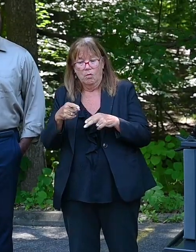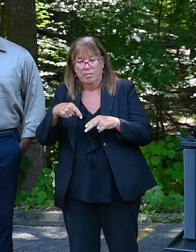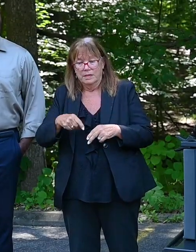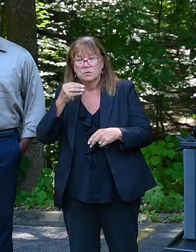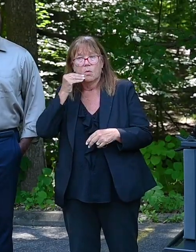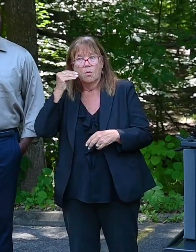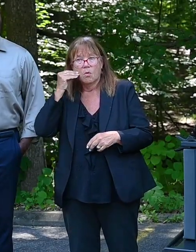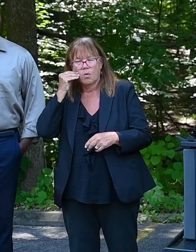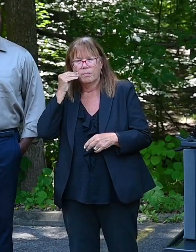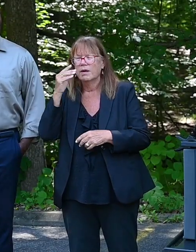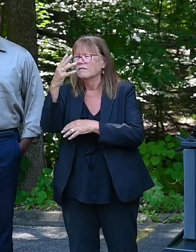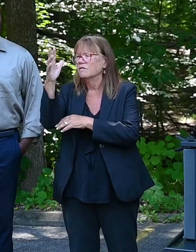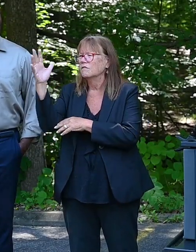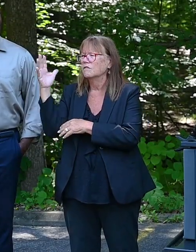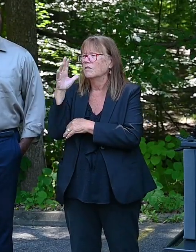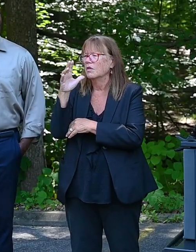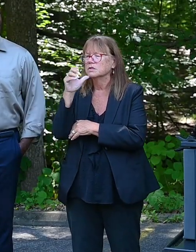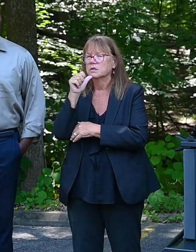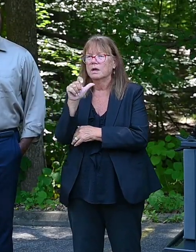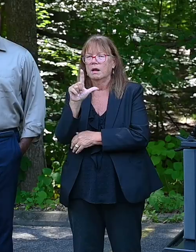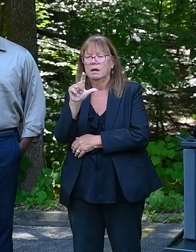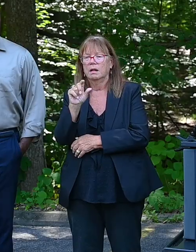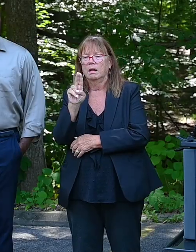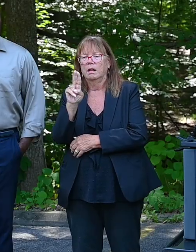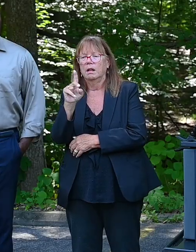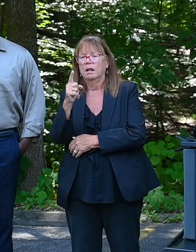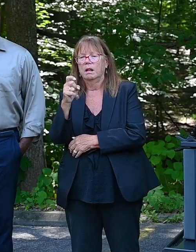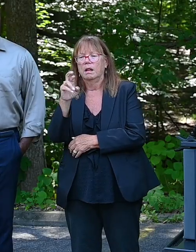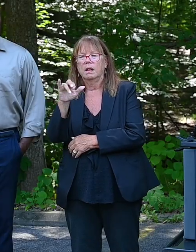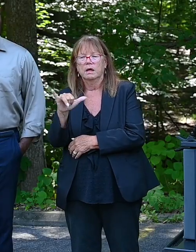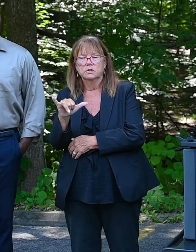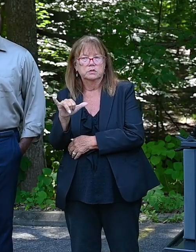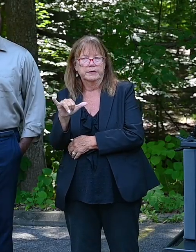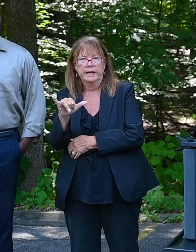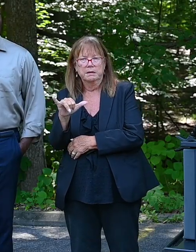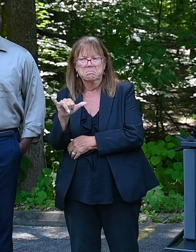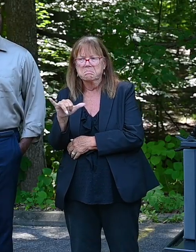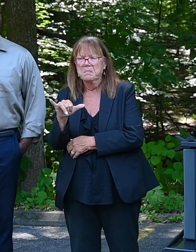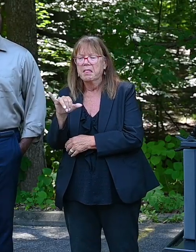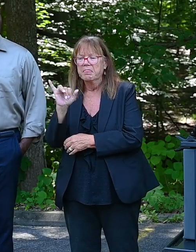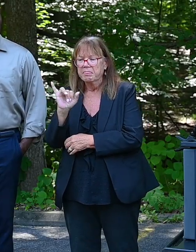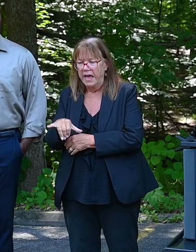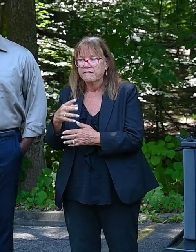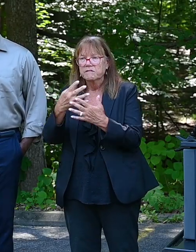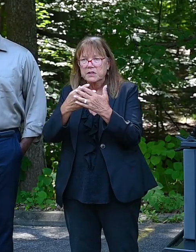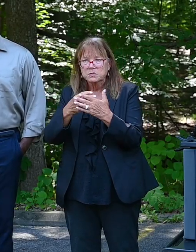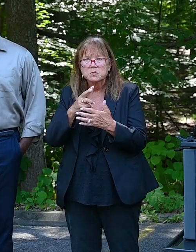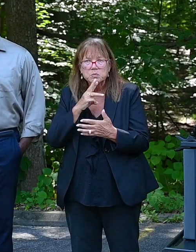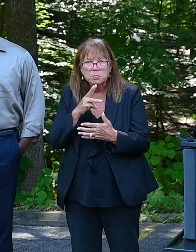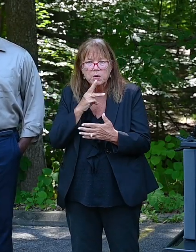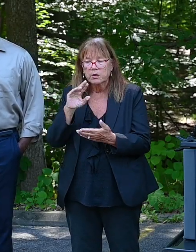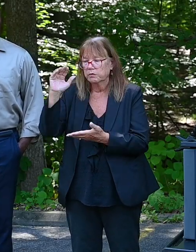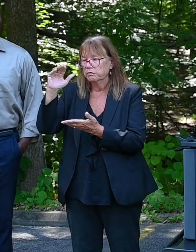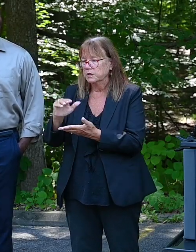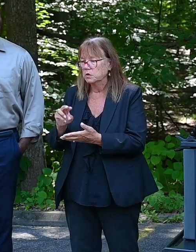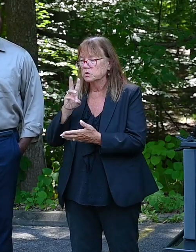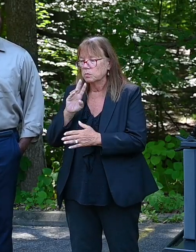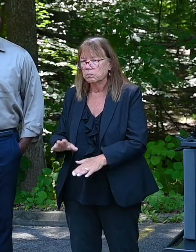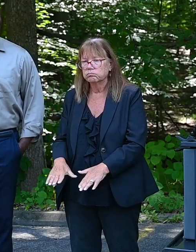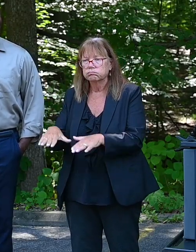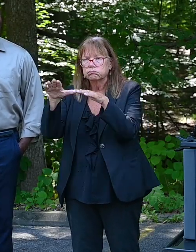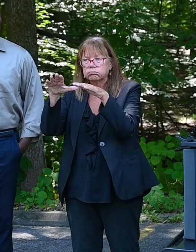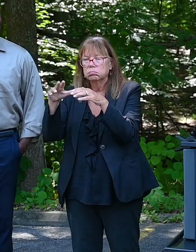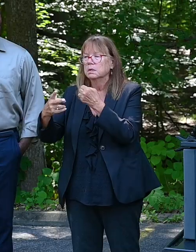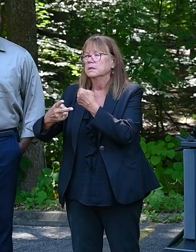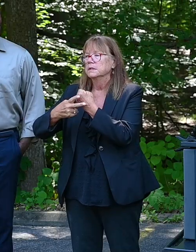are not luxuries. They are infrastructure. They filter water, they reduce flooding, they provide wildlife habitat, and they